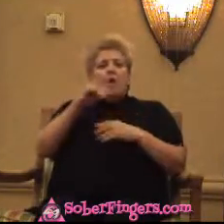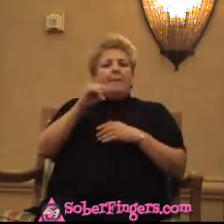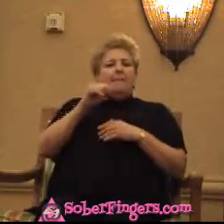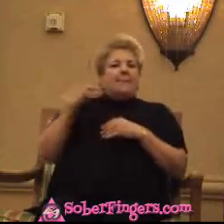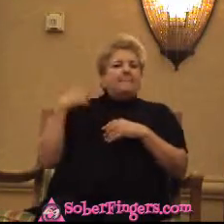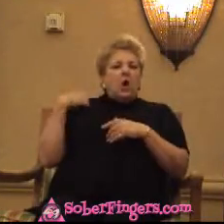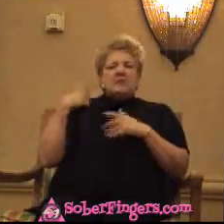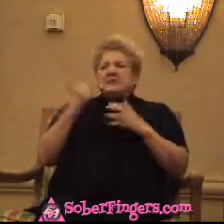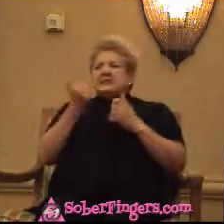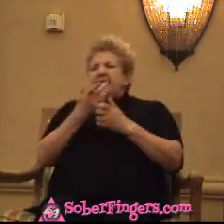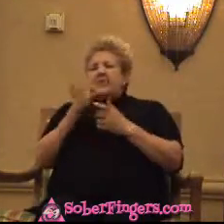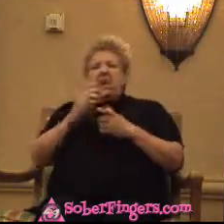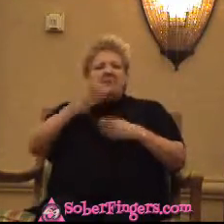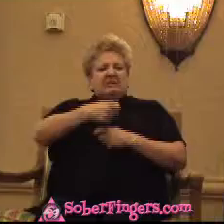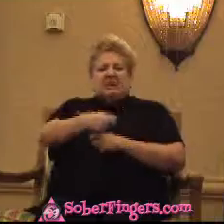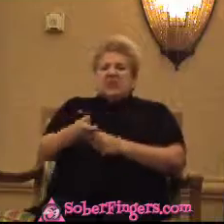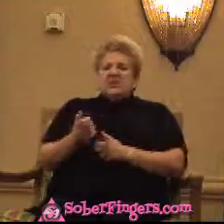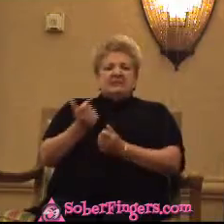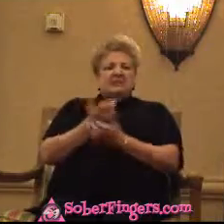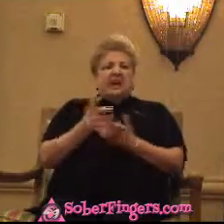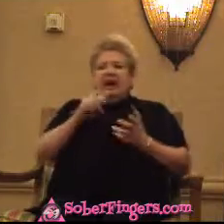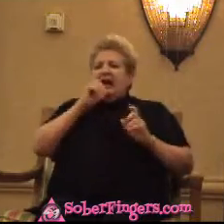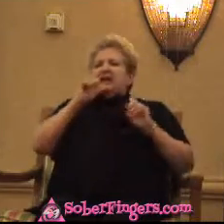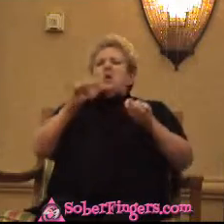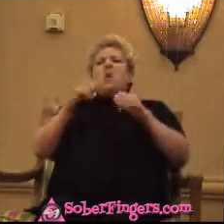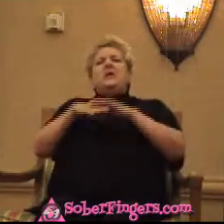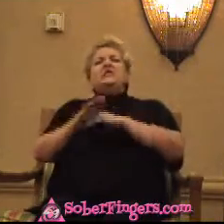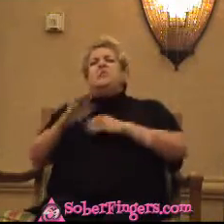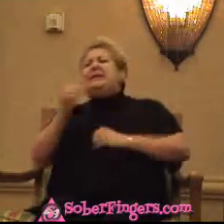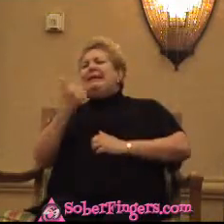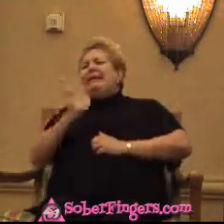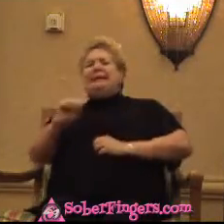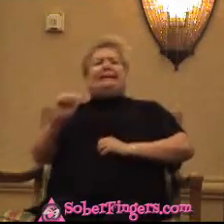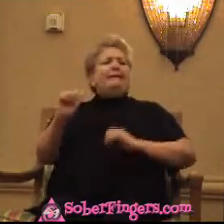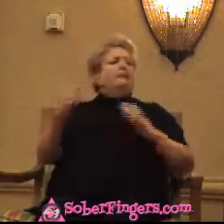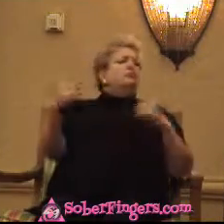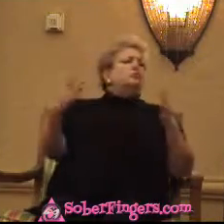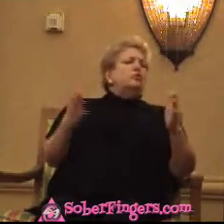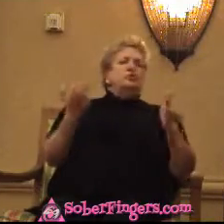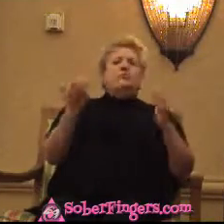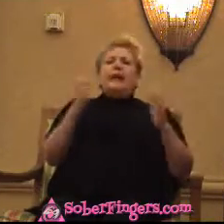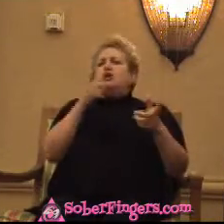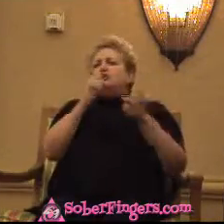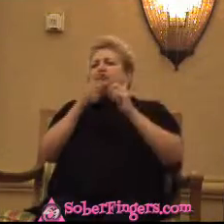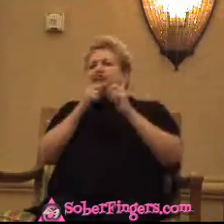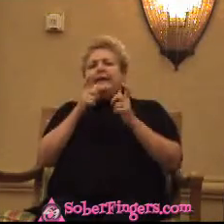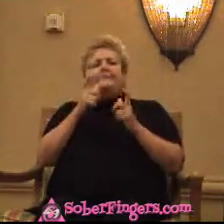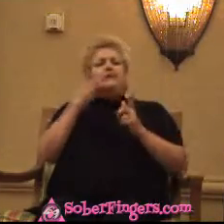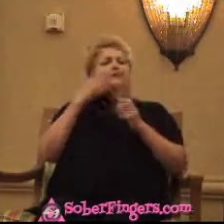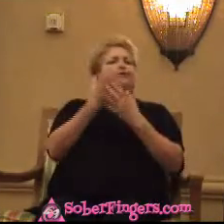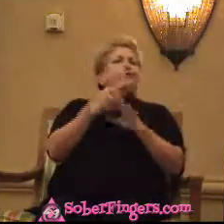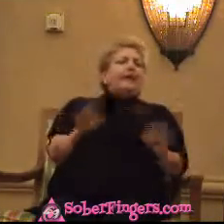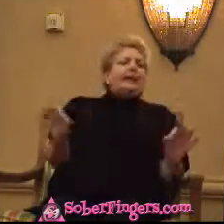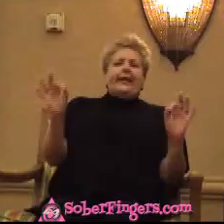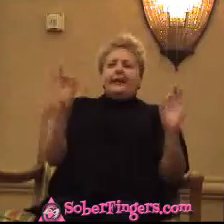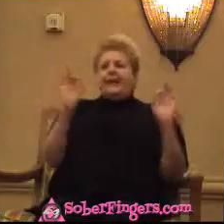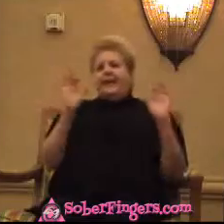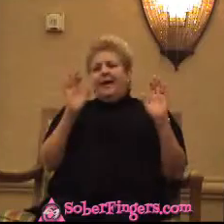could get anywhere. I could go in any showroom, get comped. I could drink in any casino free. They'd come to my restaurant, I'd comp them. I mean, we just were